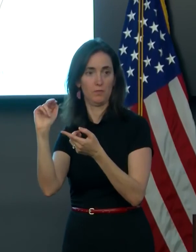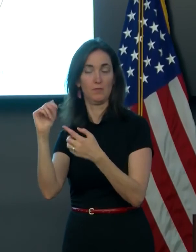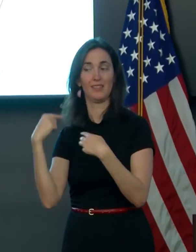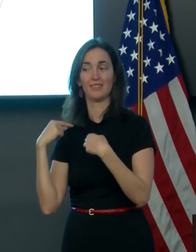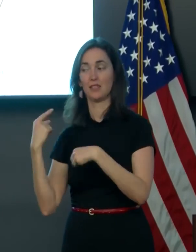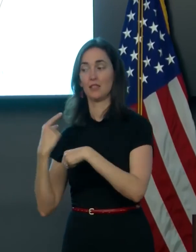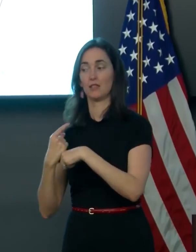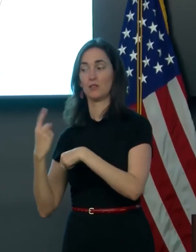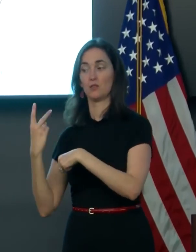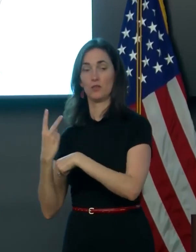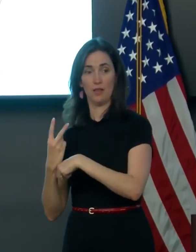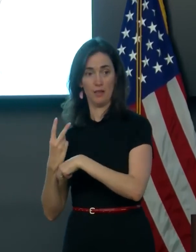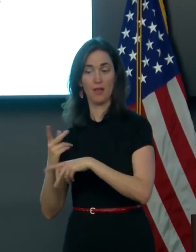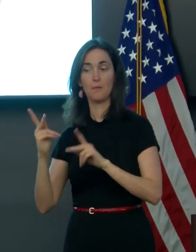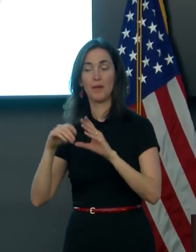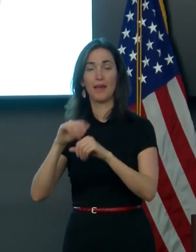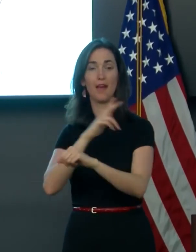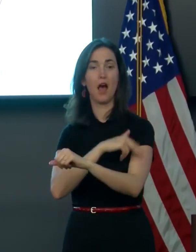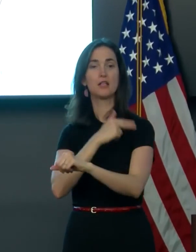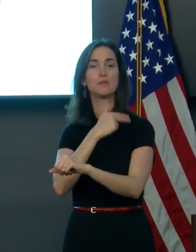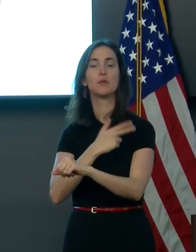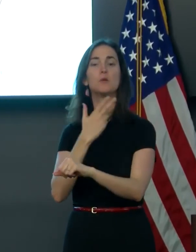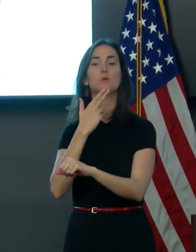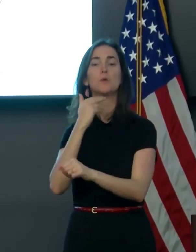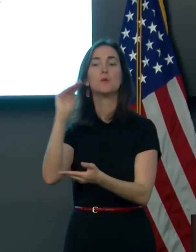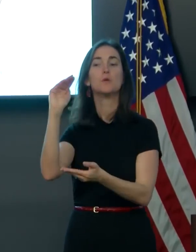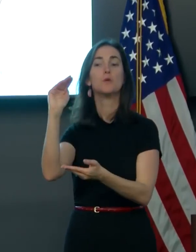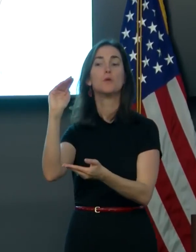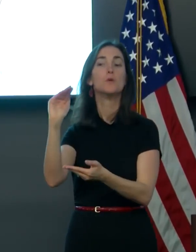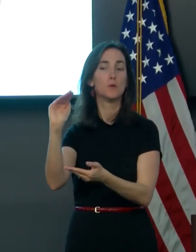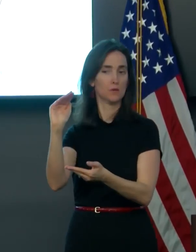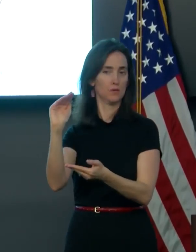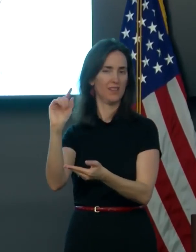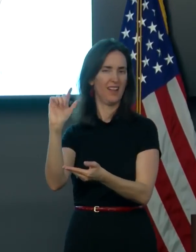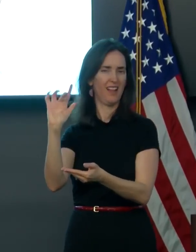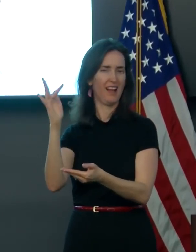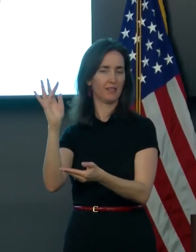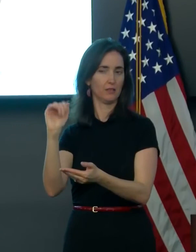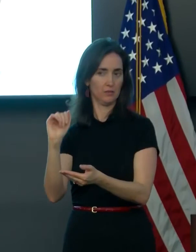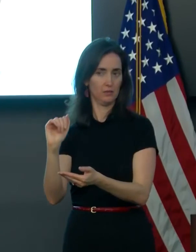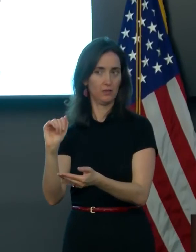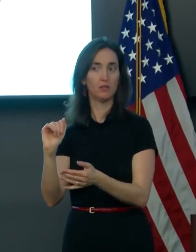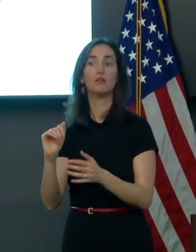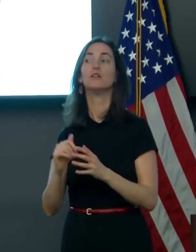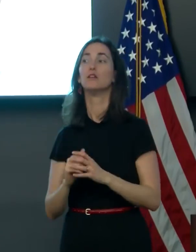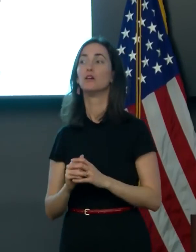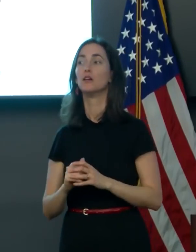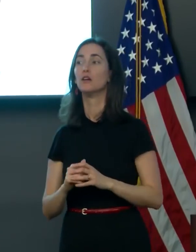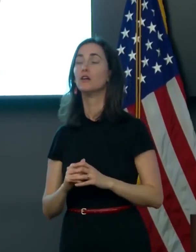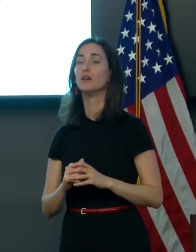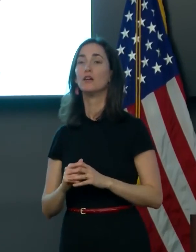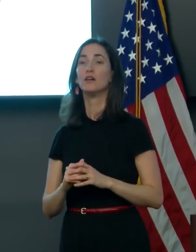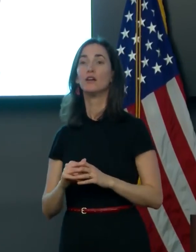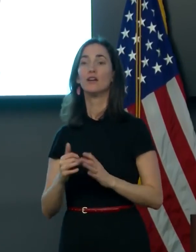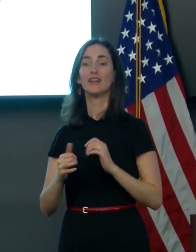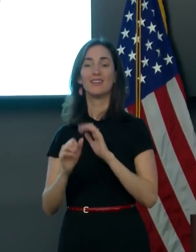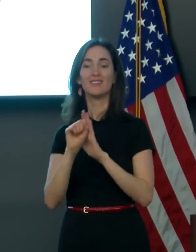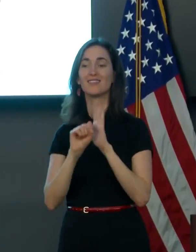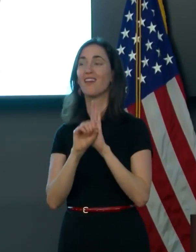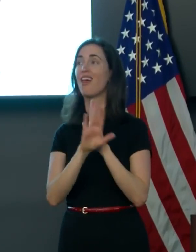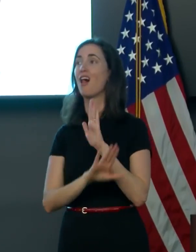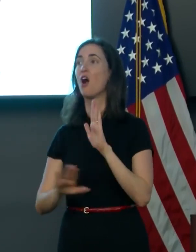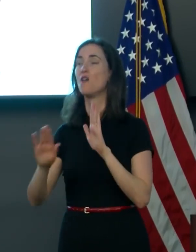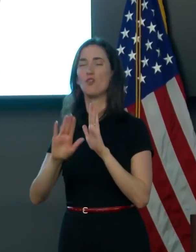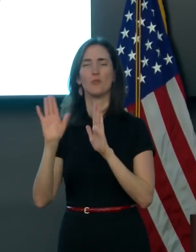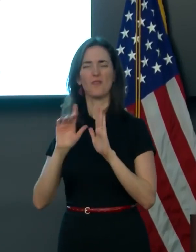couple of days the number of people in hospitals have decreased very slightly. That we are no longer leading the nation in